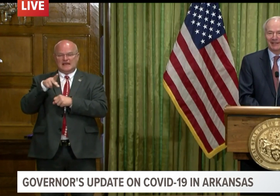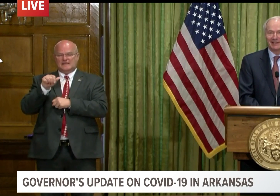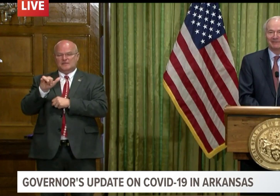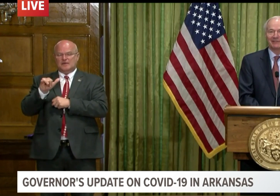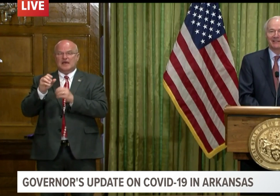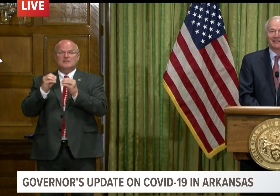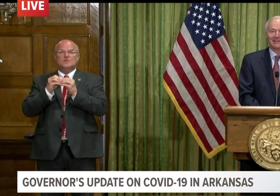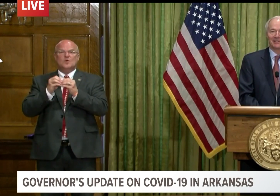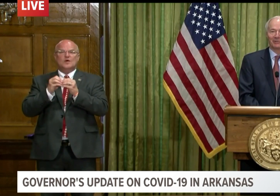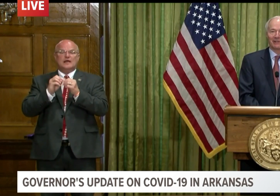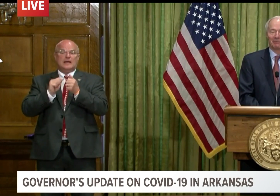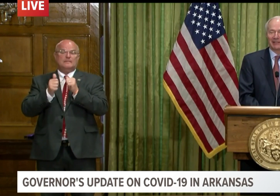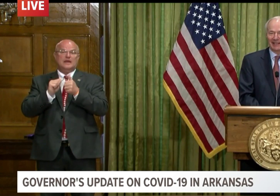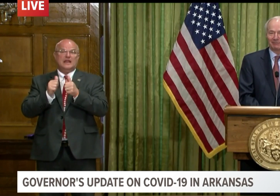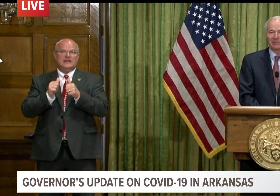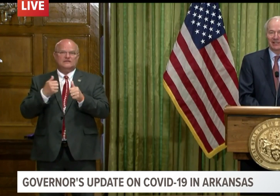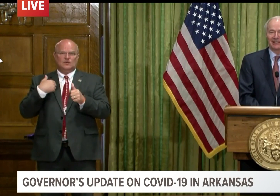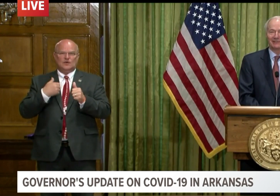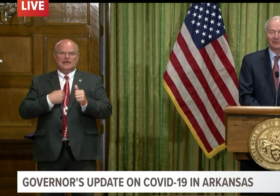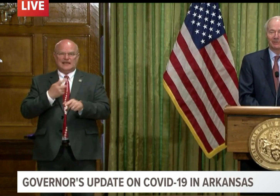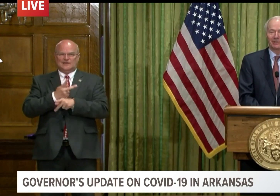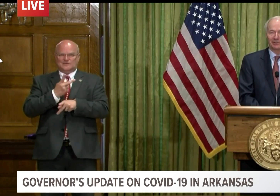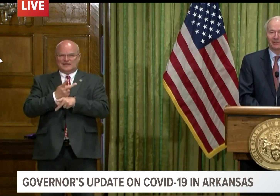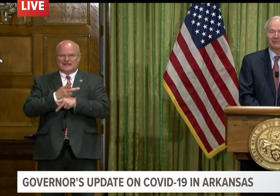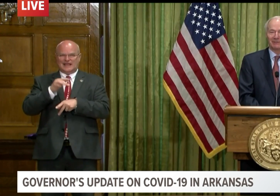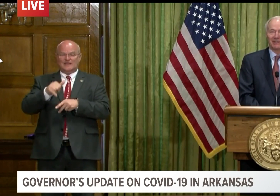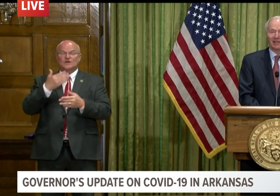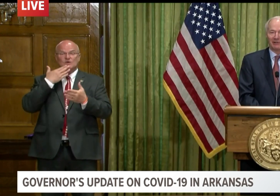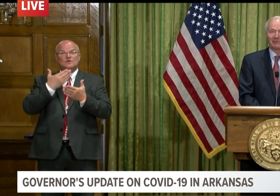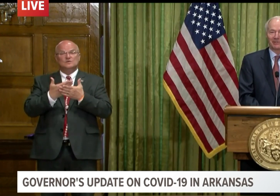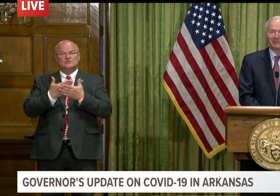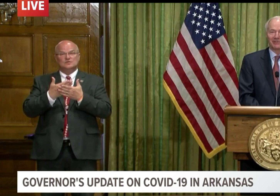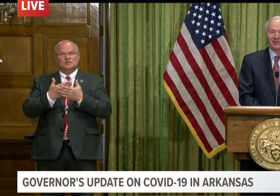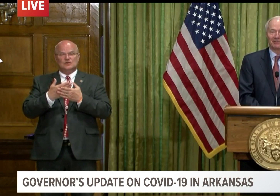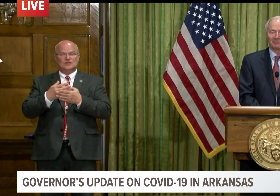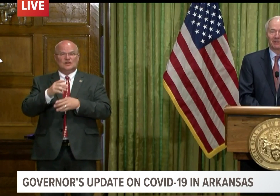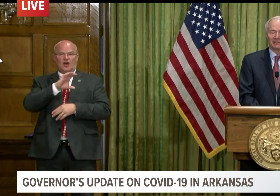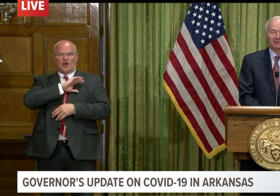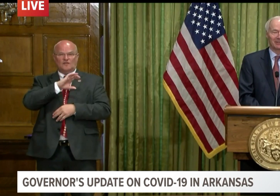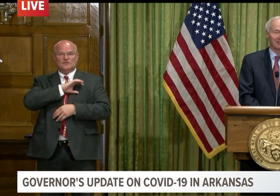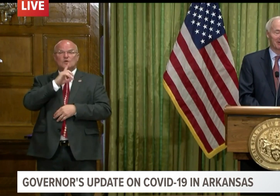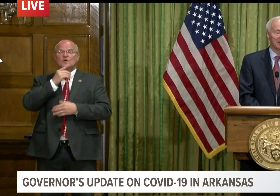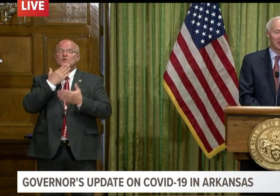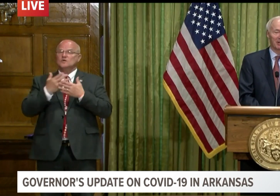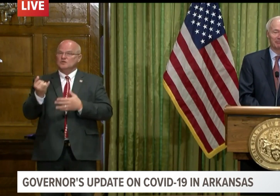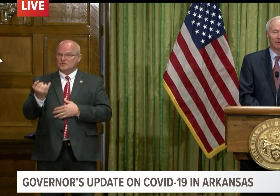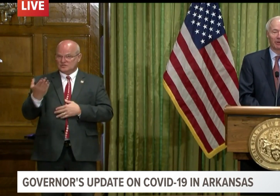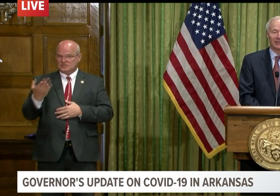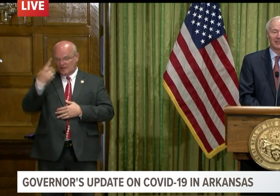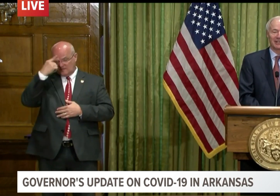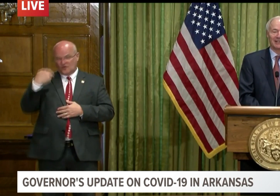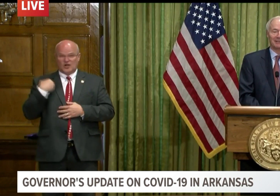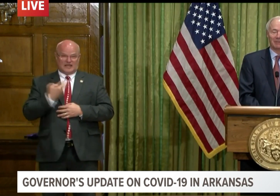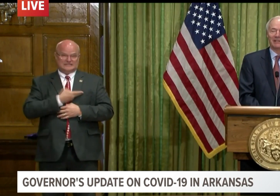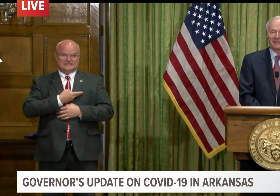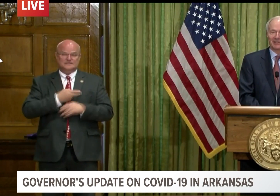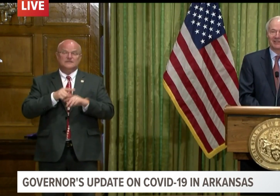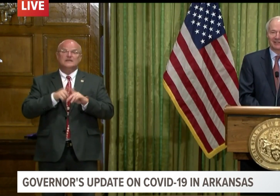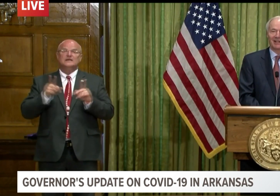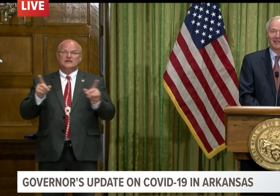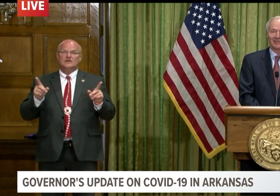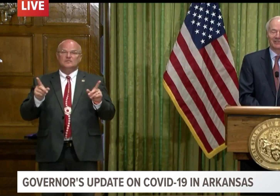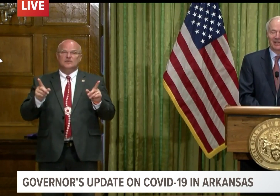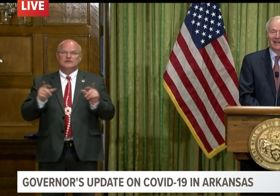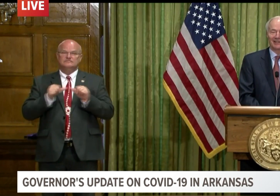more competitive so that we can retain those good officers that are really doing a great job for us. But